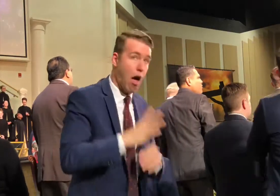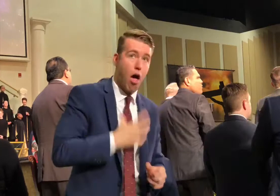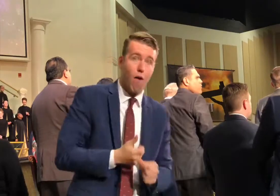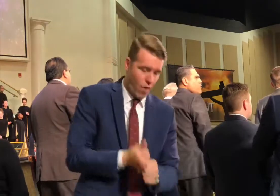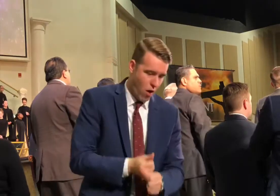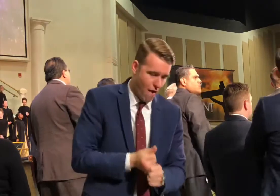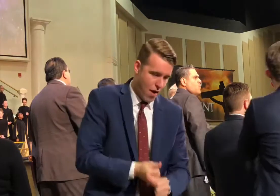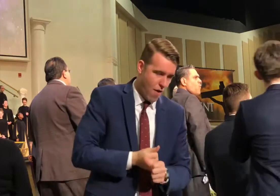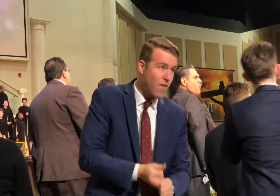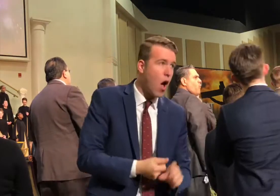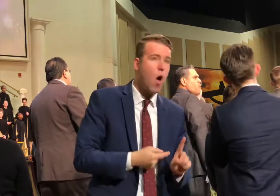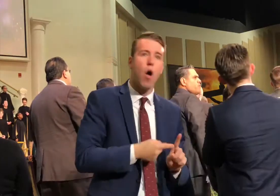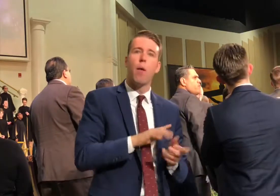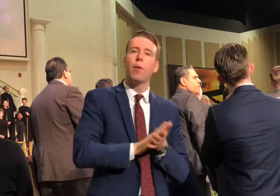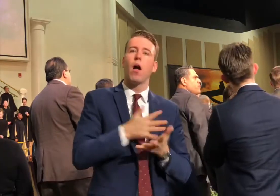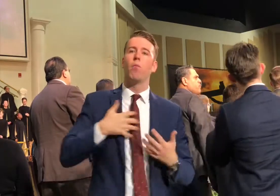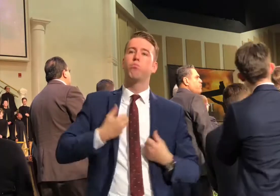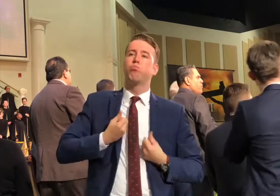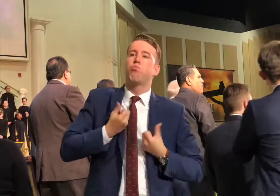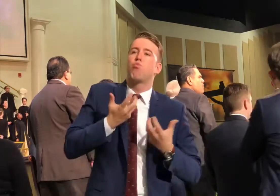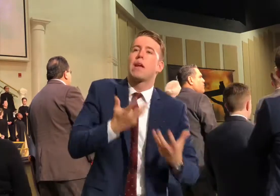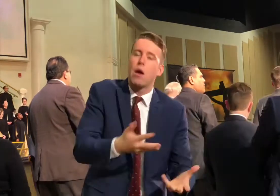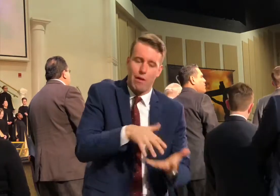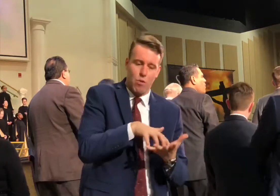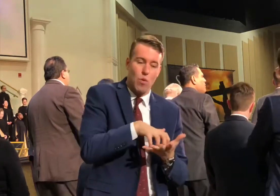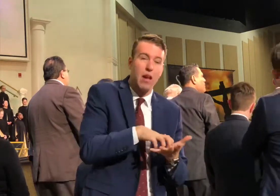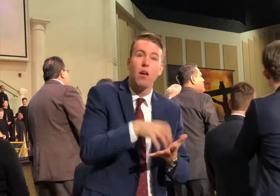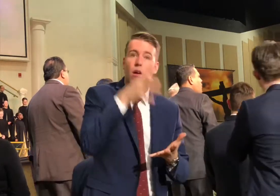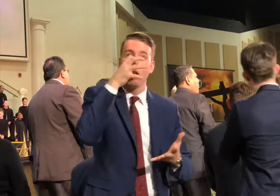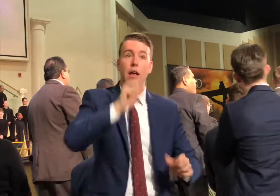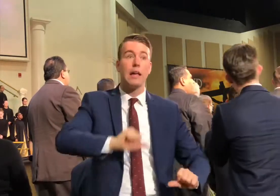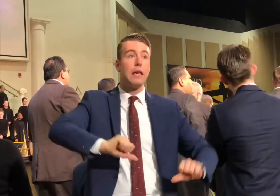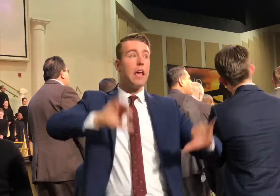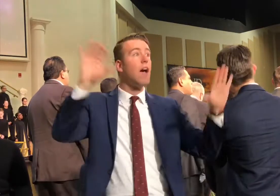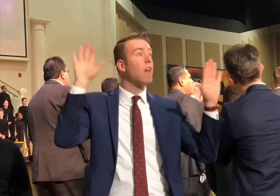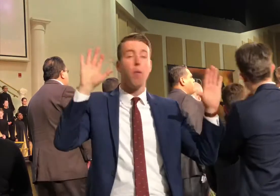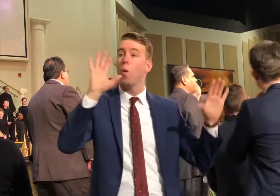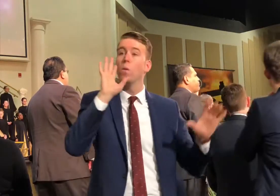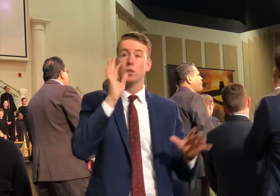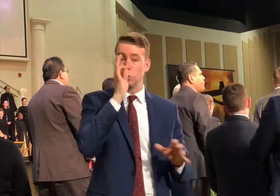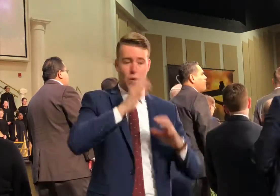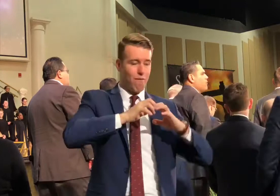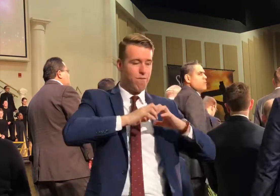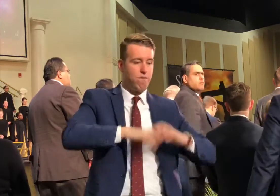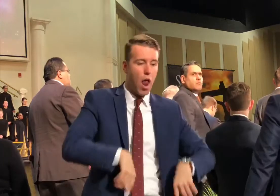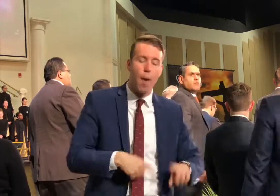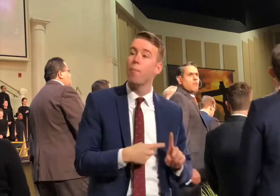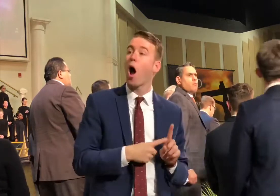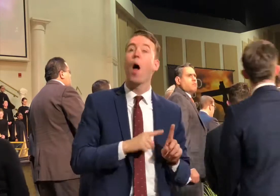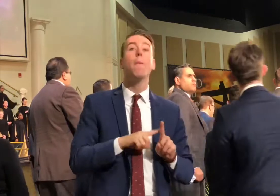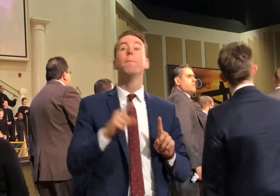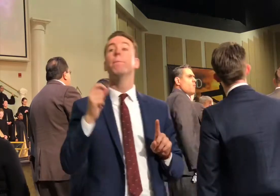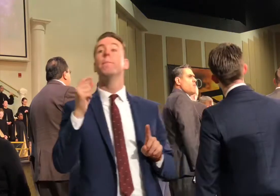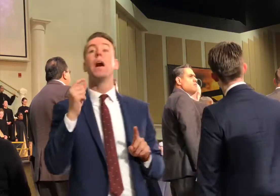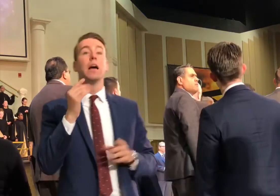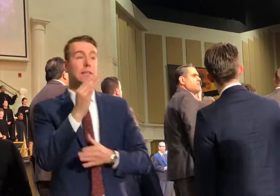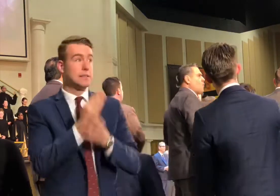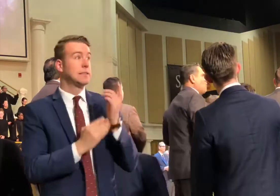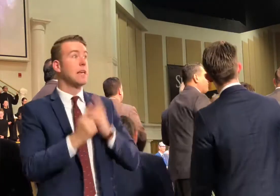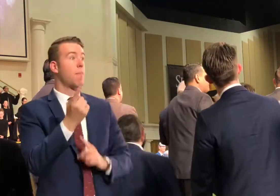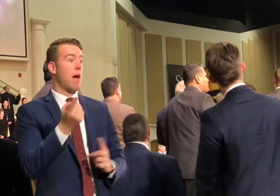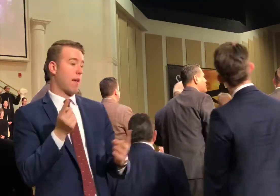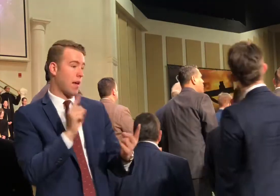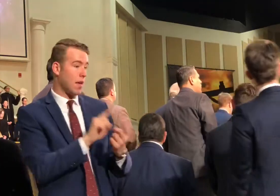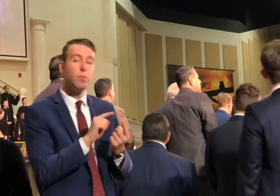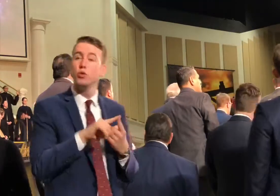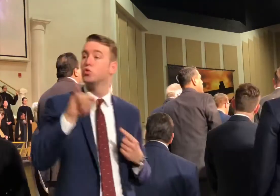him. He's weary and he's about to give up and he's about to fall apart. But somebody came